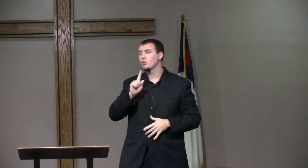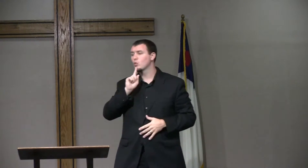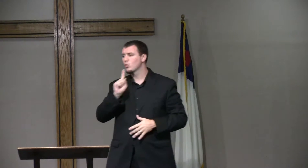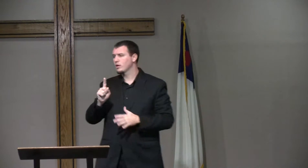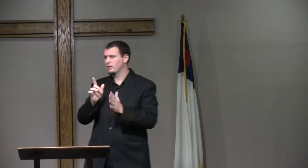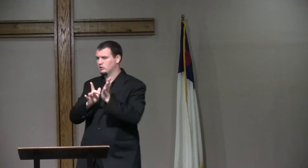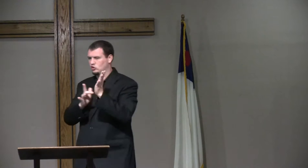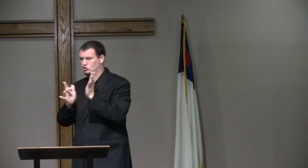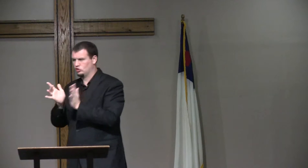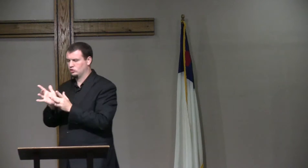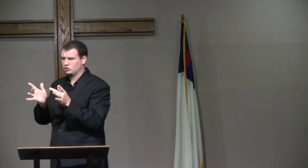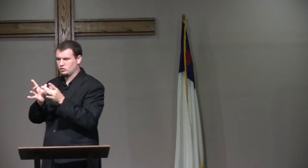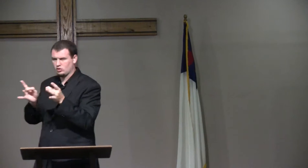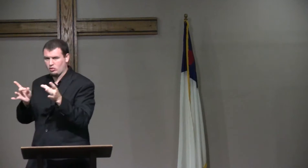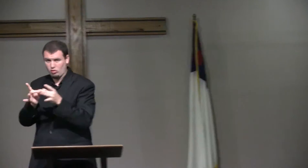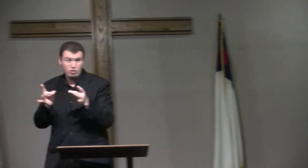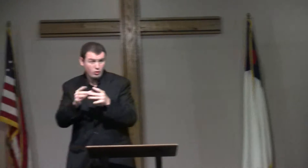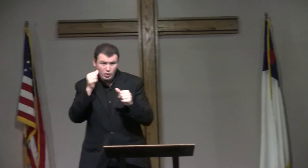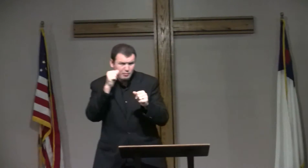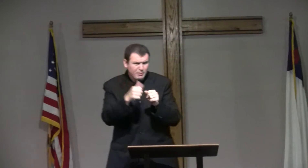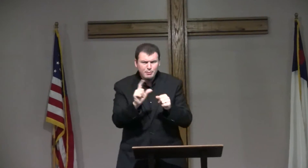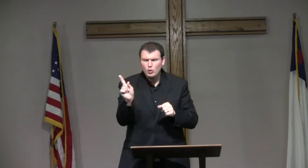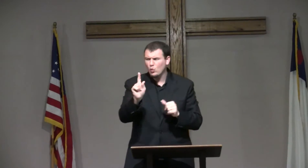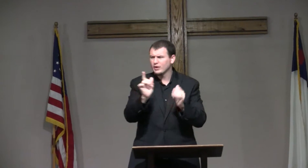you. What's the point?